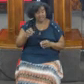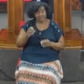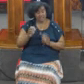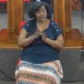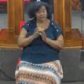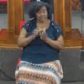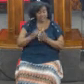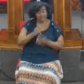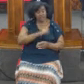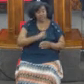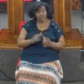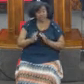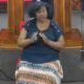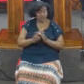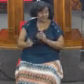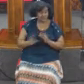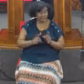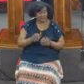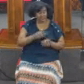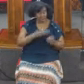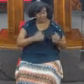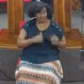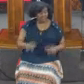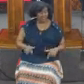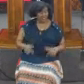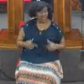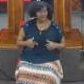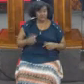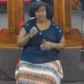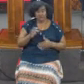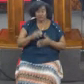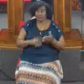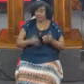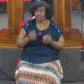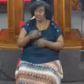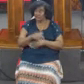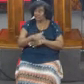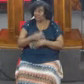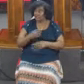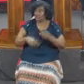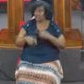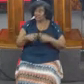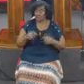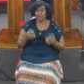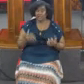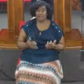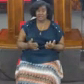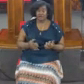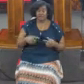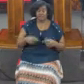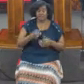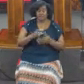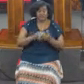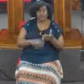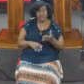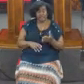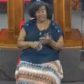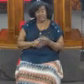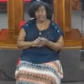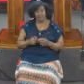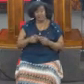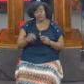Lord's will be done in their hearts and in their lives. Okay, who's reading this evening, Brother Science? Would you come along and let us read responsibly